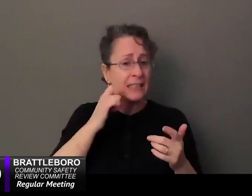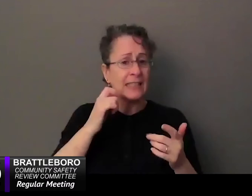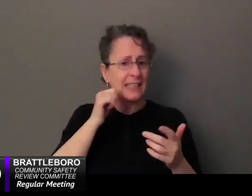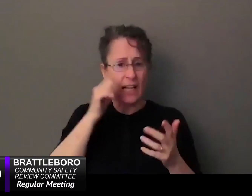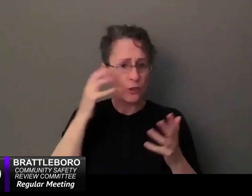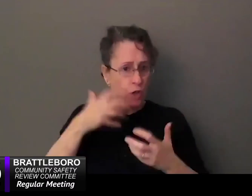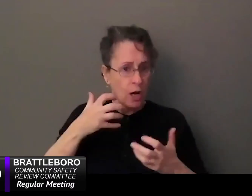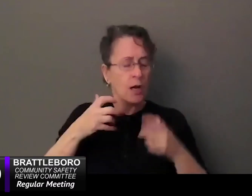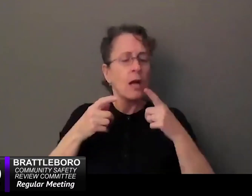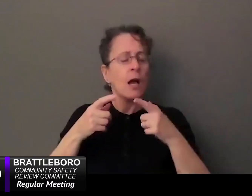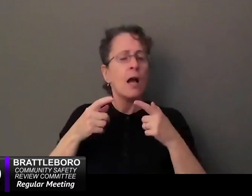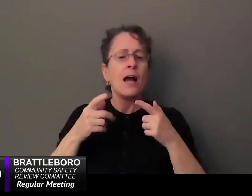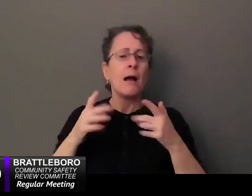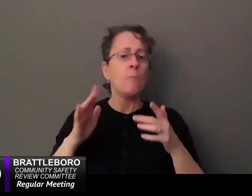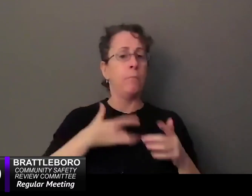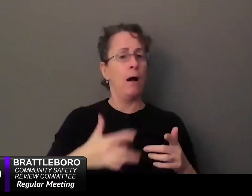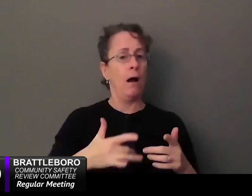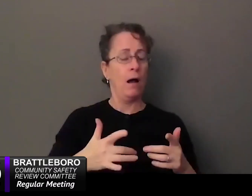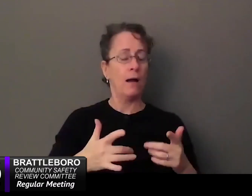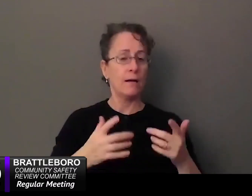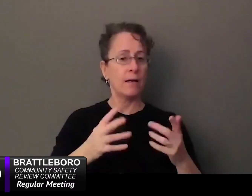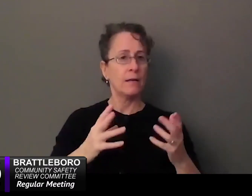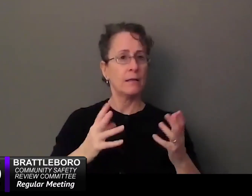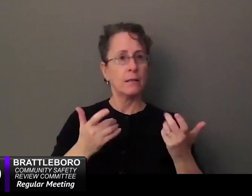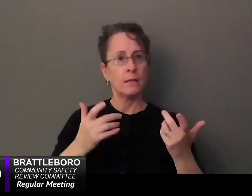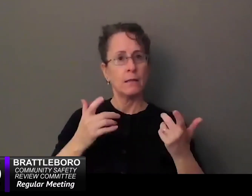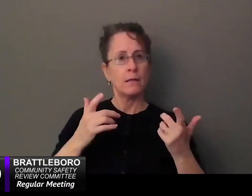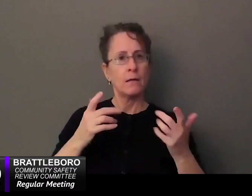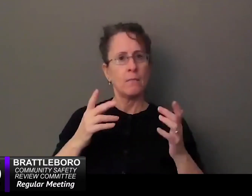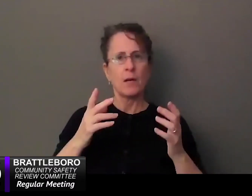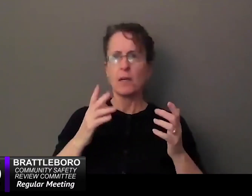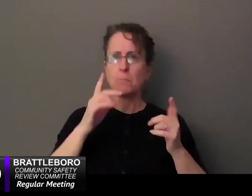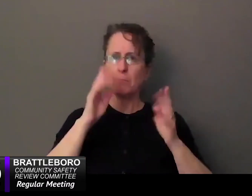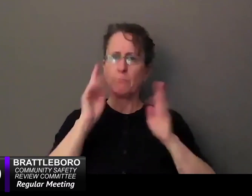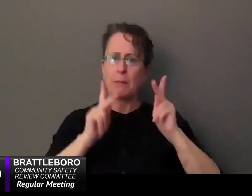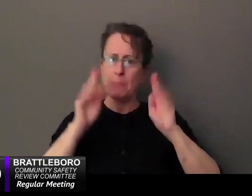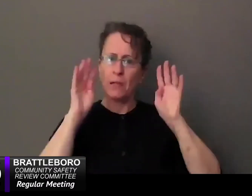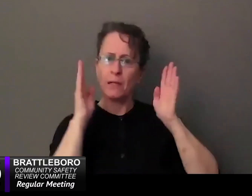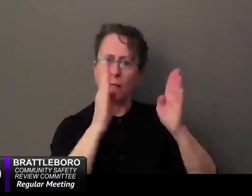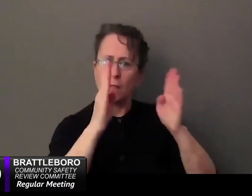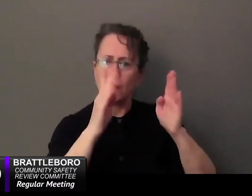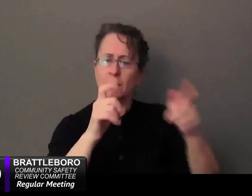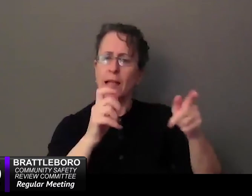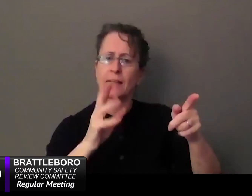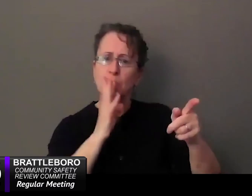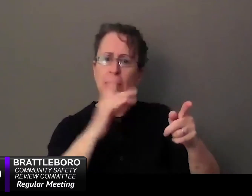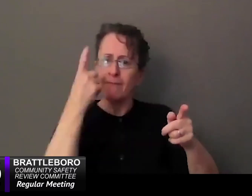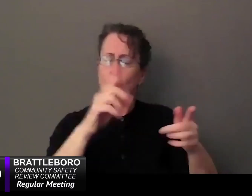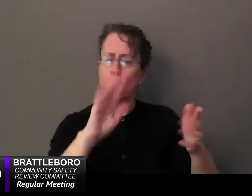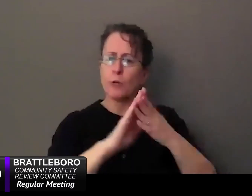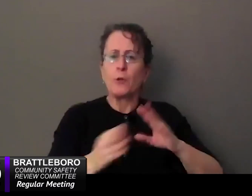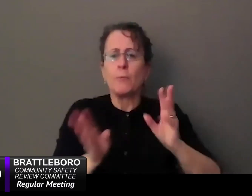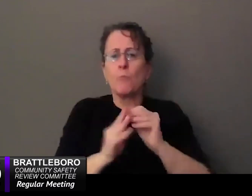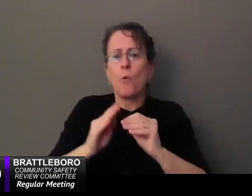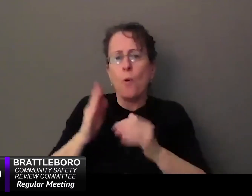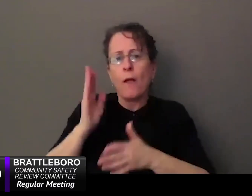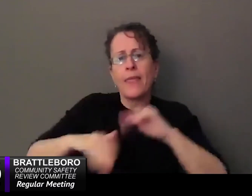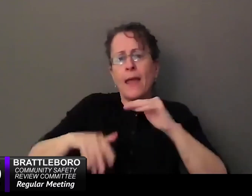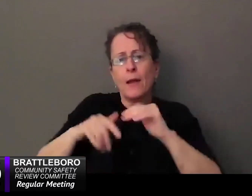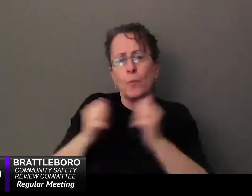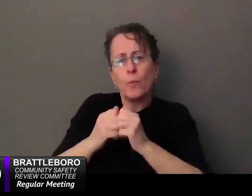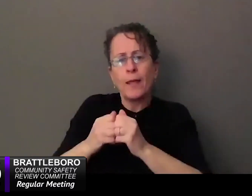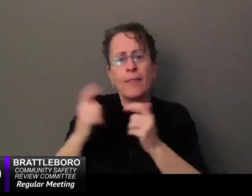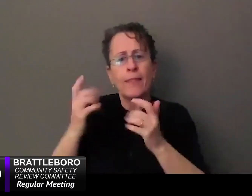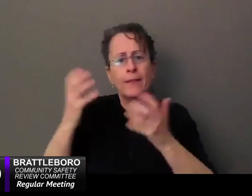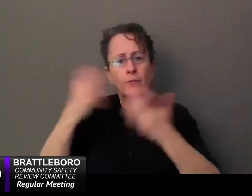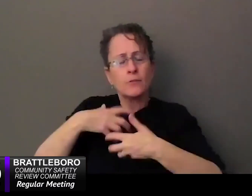have braids. I'm a mother, and so what brought me here? Even though I wasn't